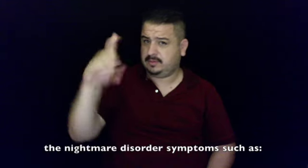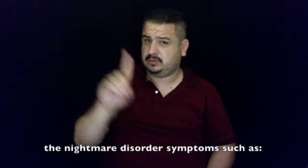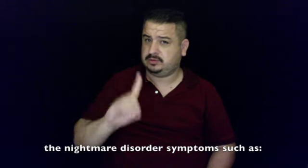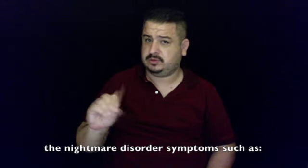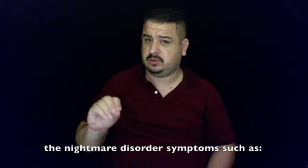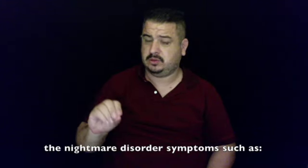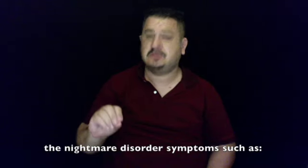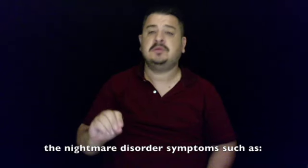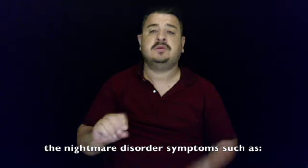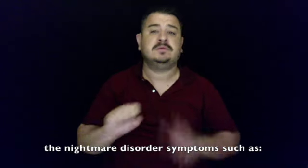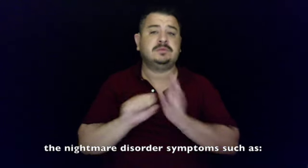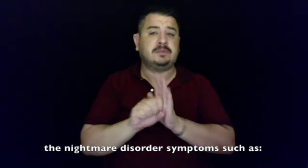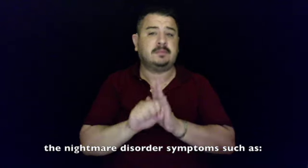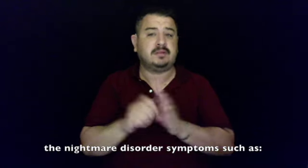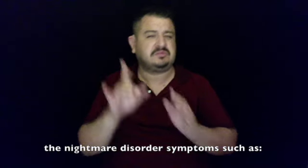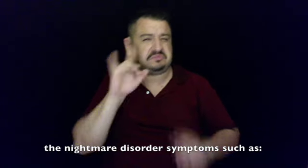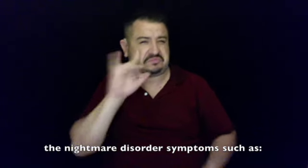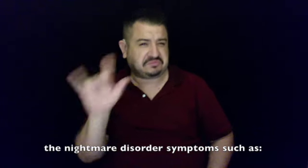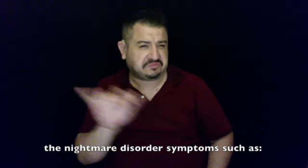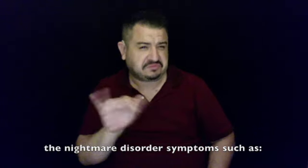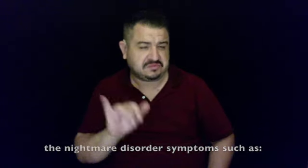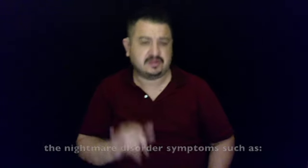the nightmare disorder symptoms, such as